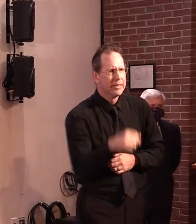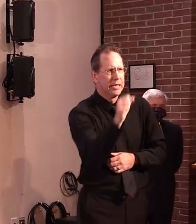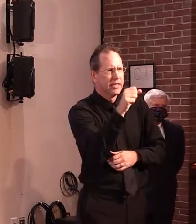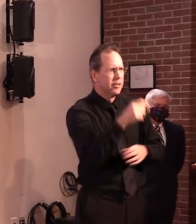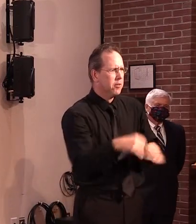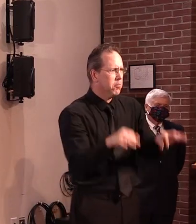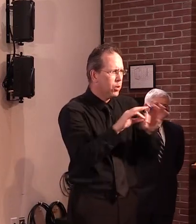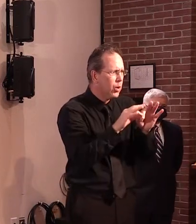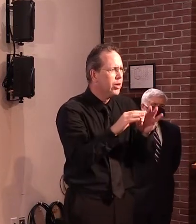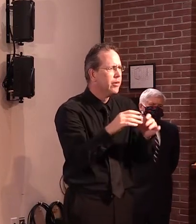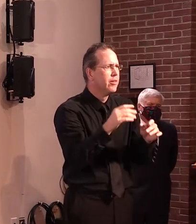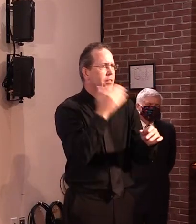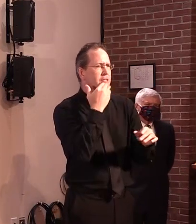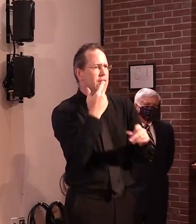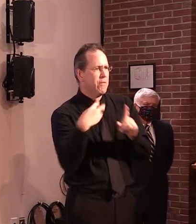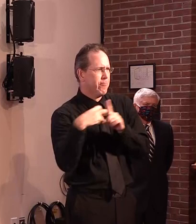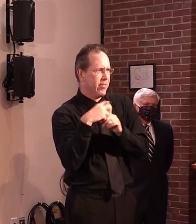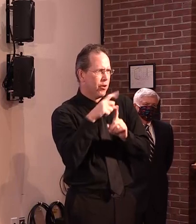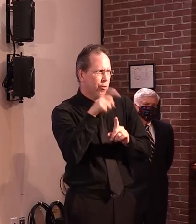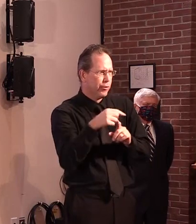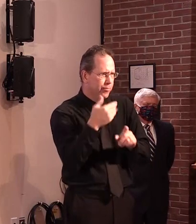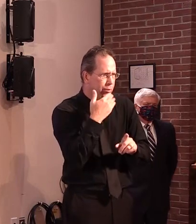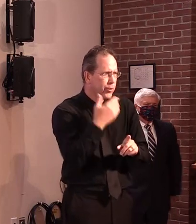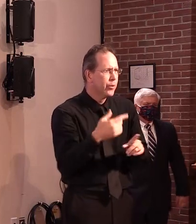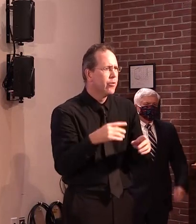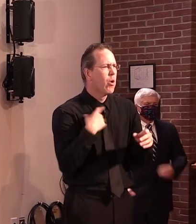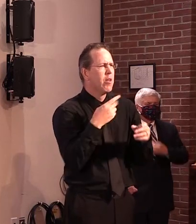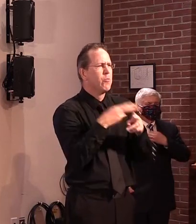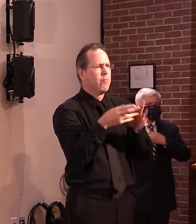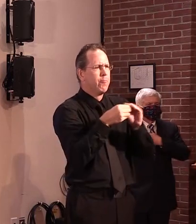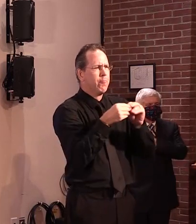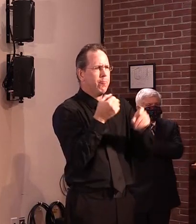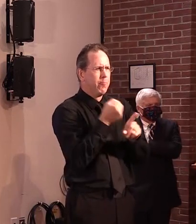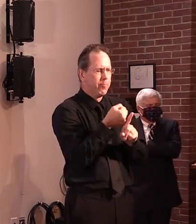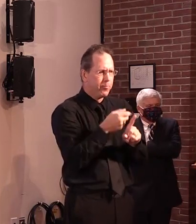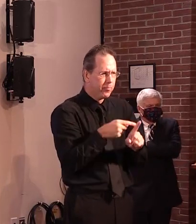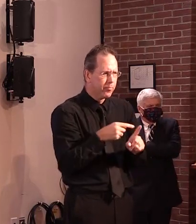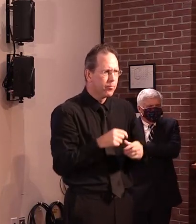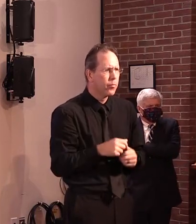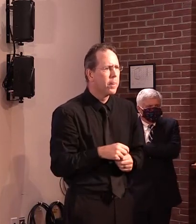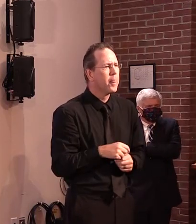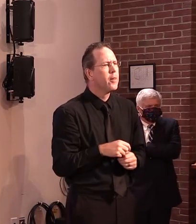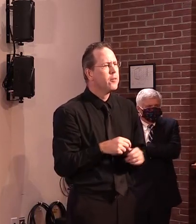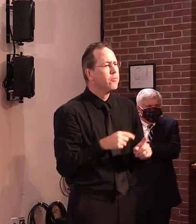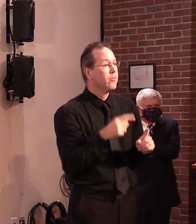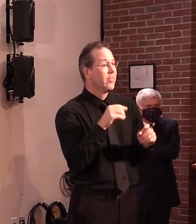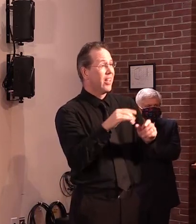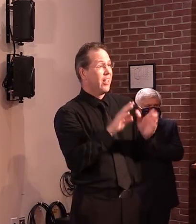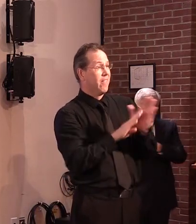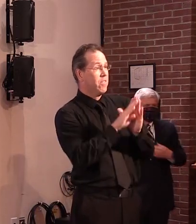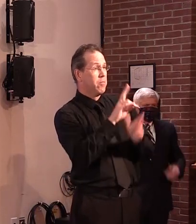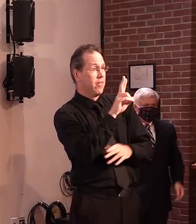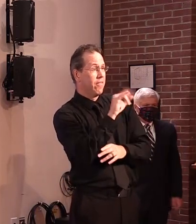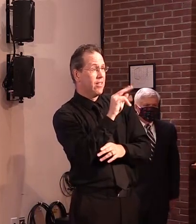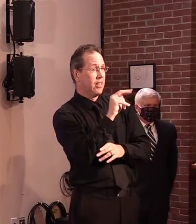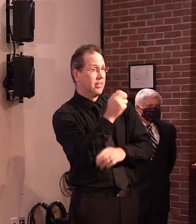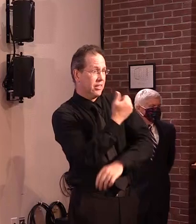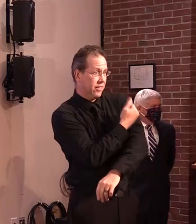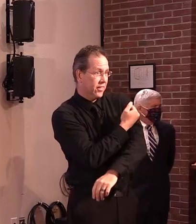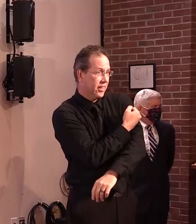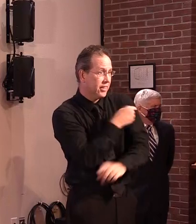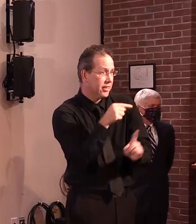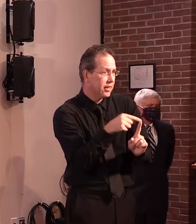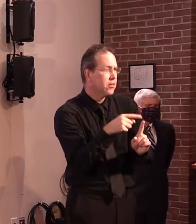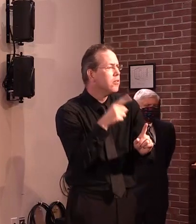opportunity to talk briefly about this. So the process of vaccine development is a scientific process